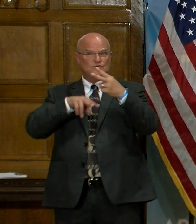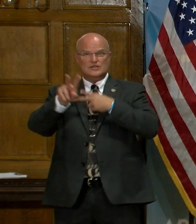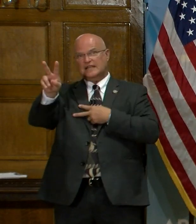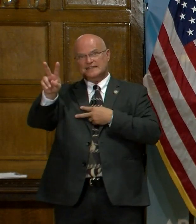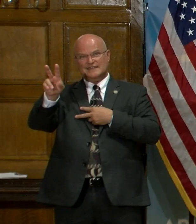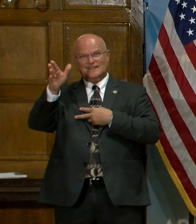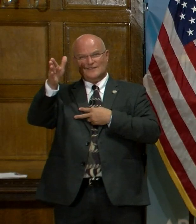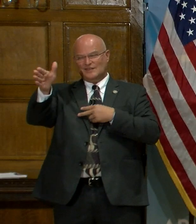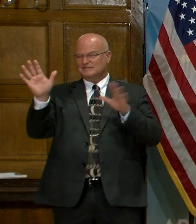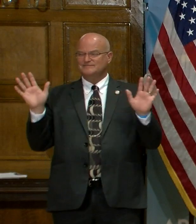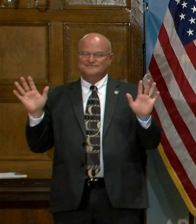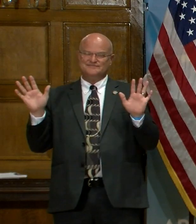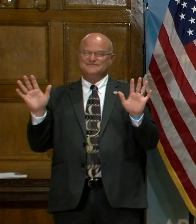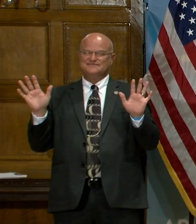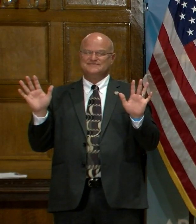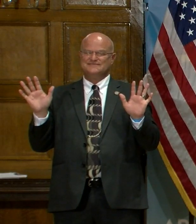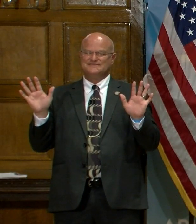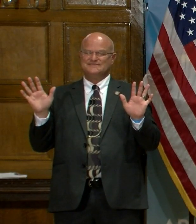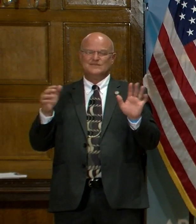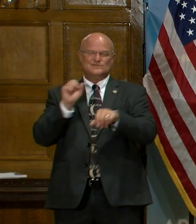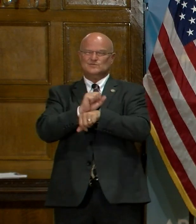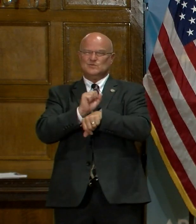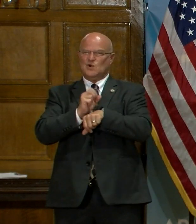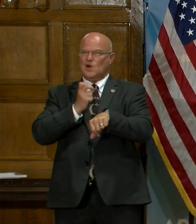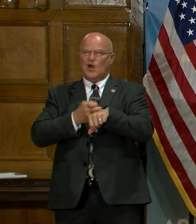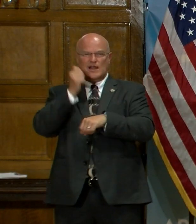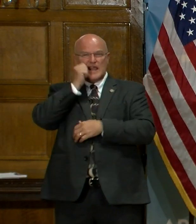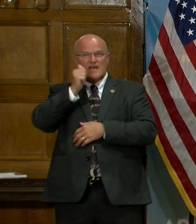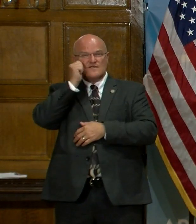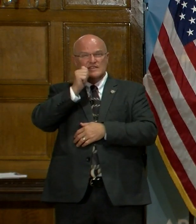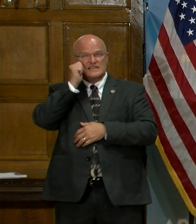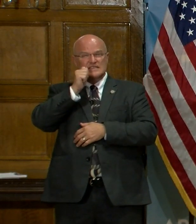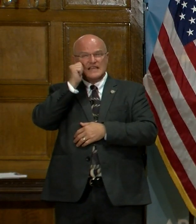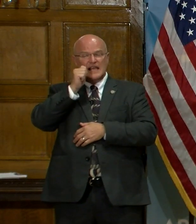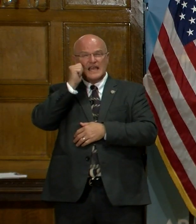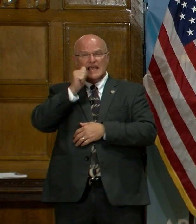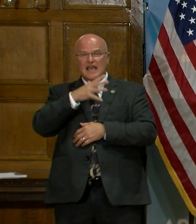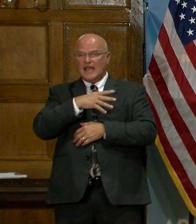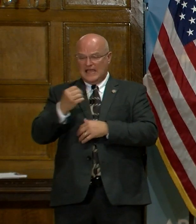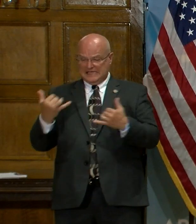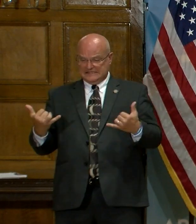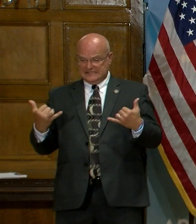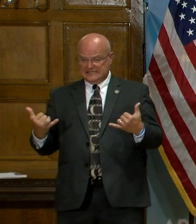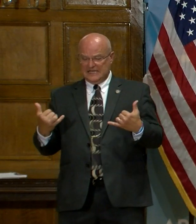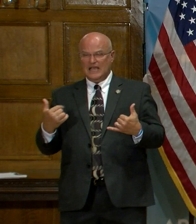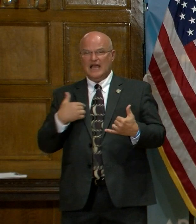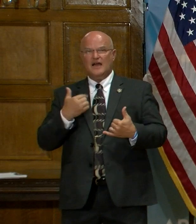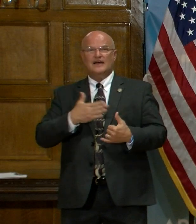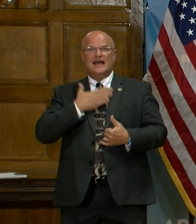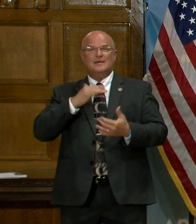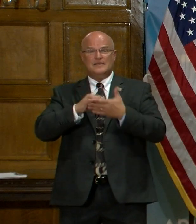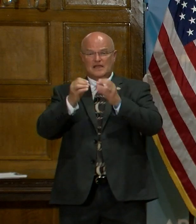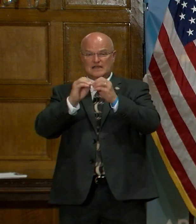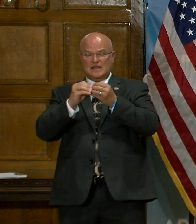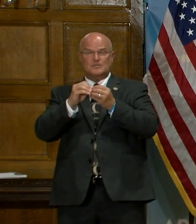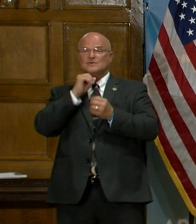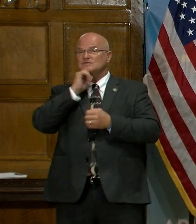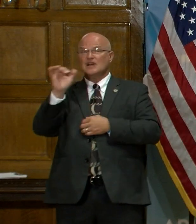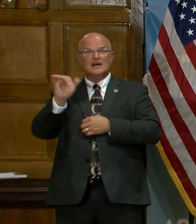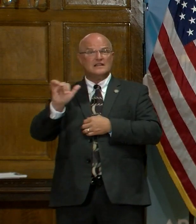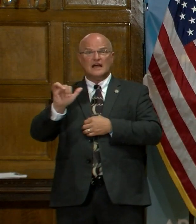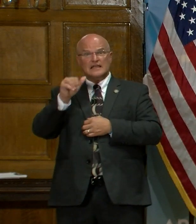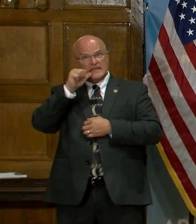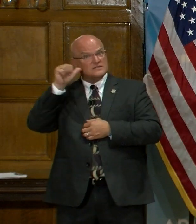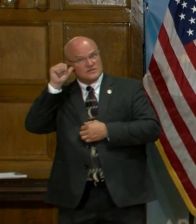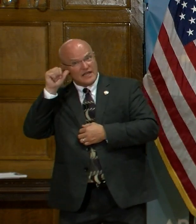predicting the future. All you can do is work hard at this every day. You know, today I was delighted that our numbers were not like they